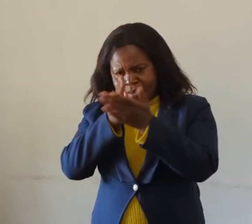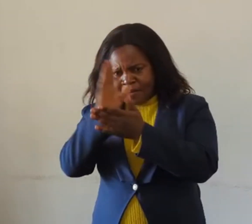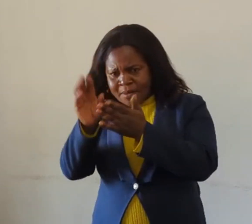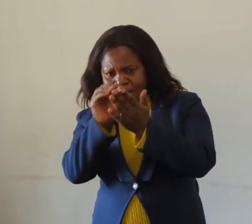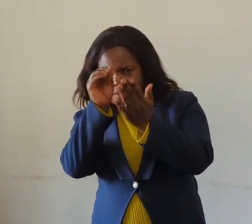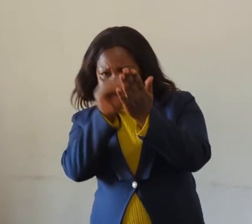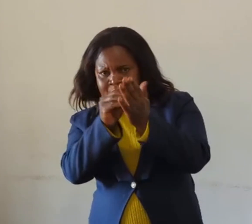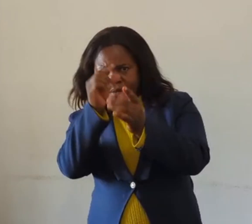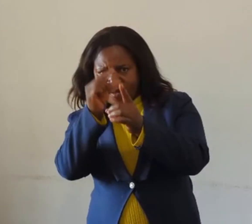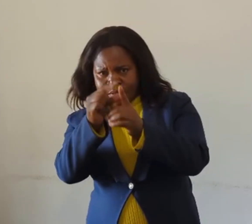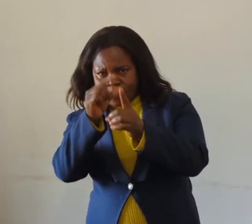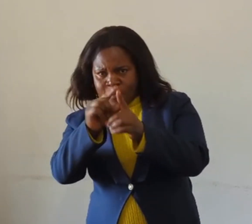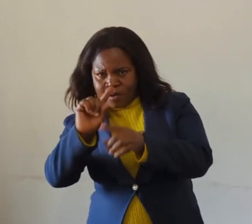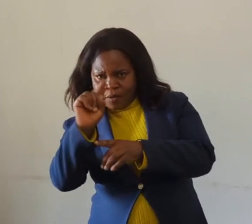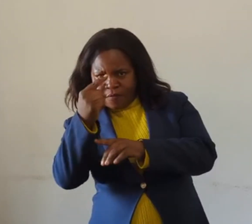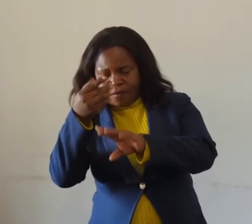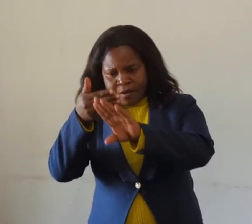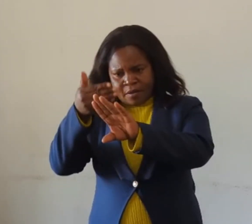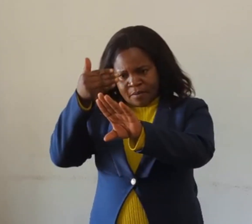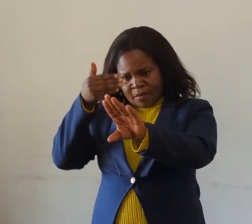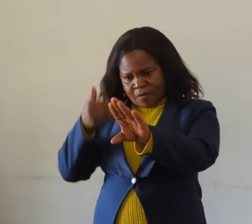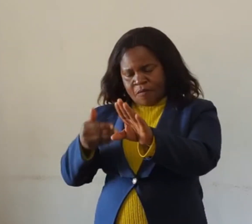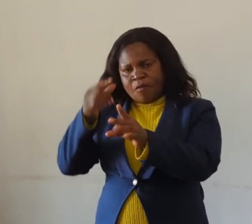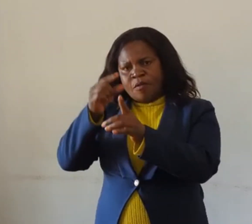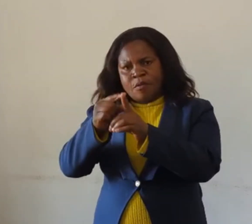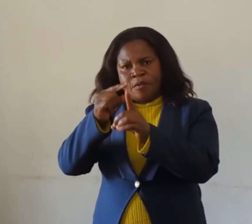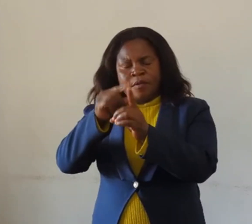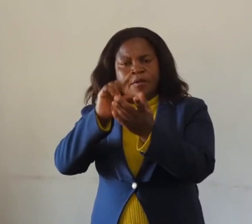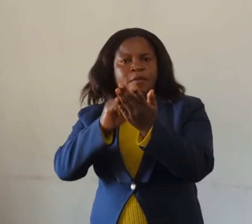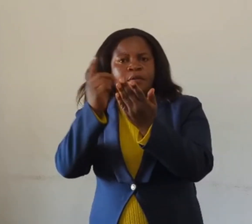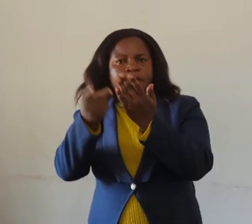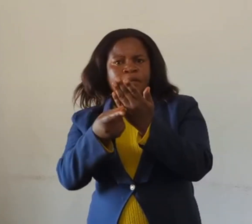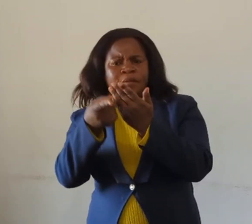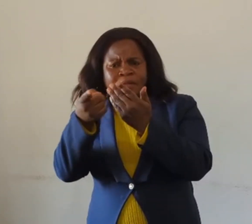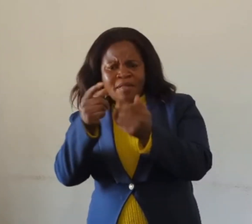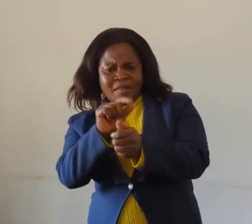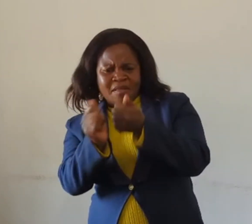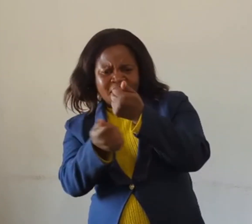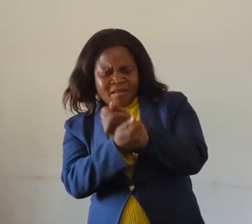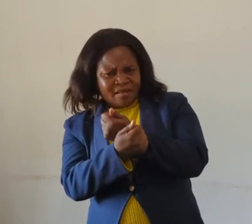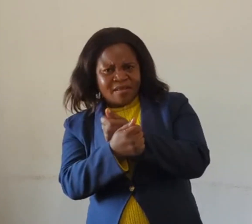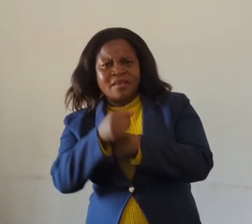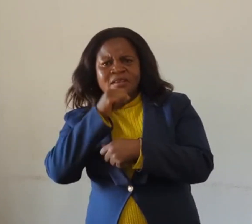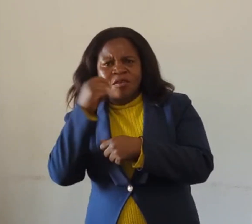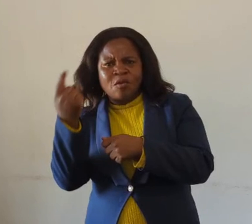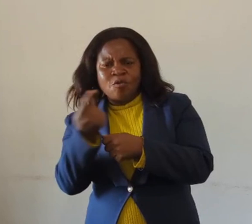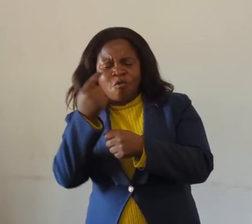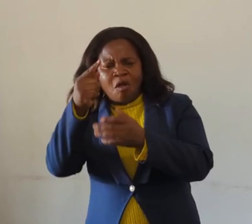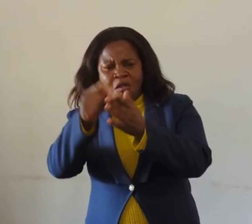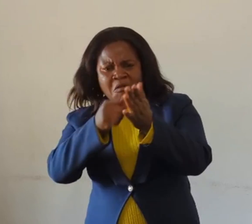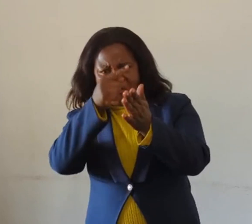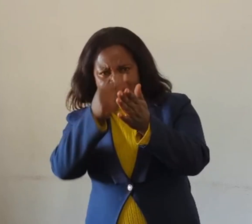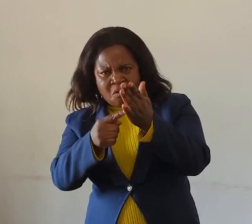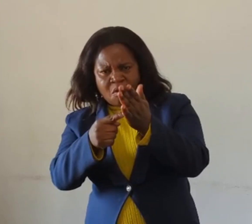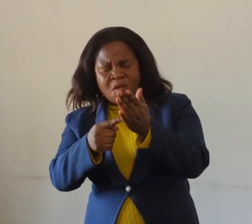first before the word schedule. This change does not alter the actual content of the